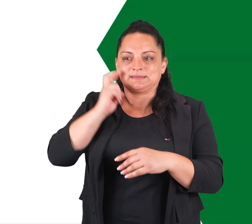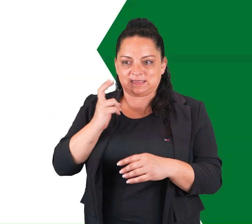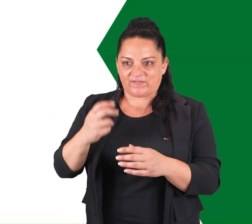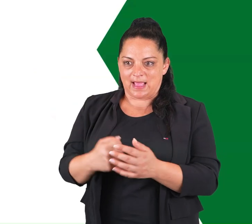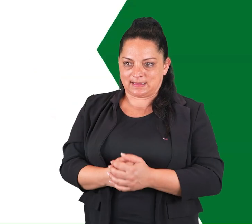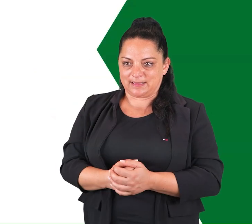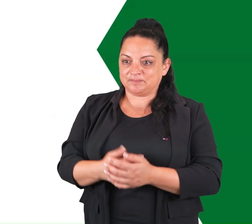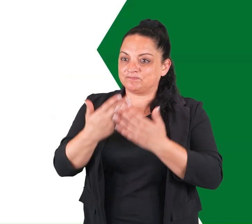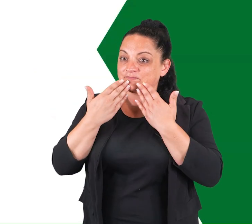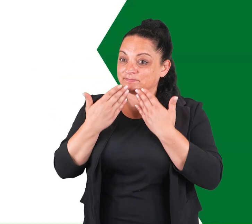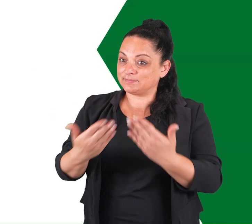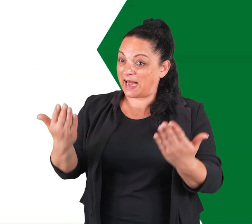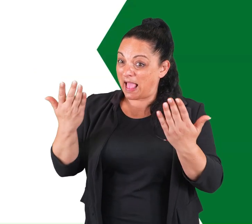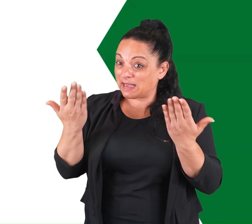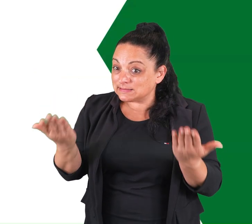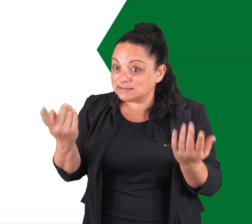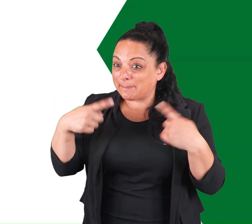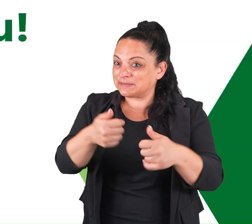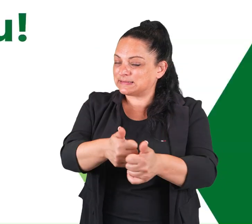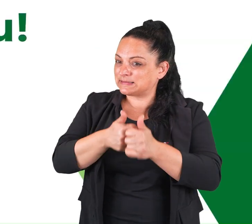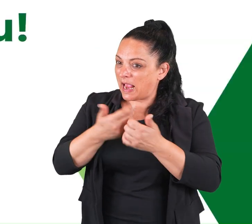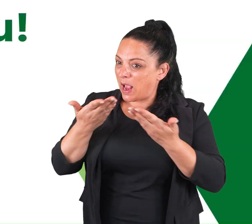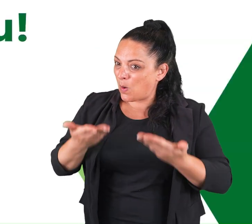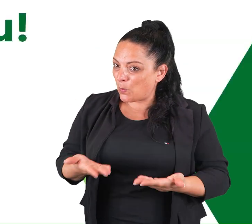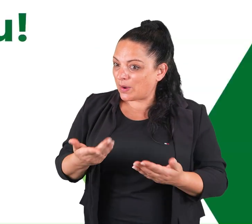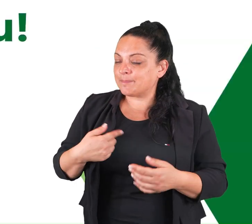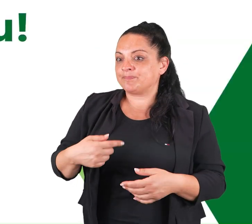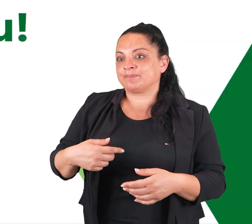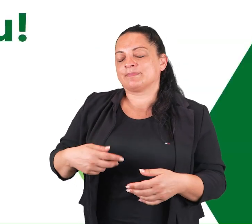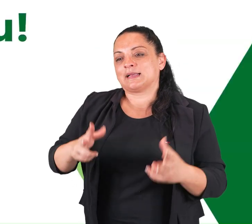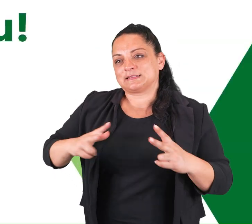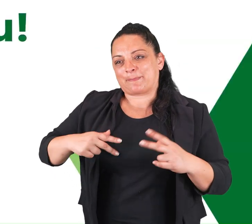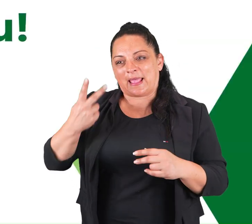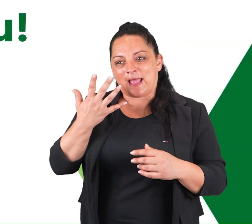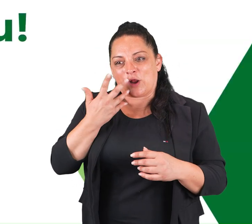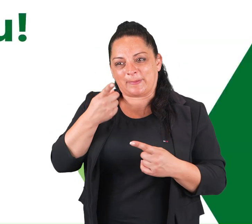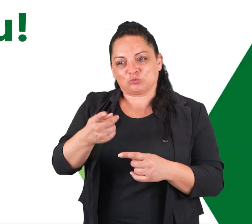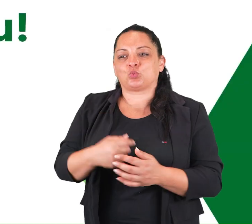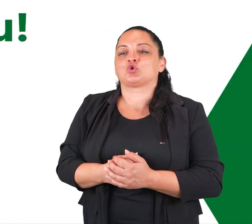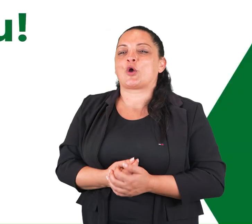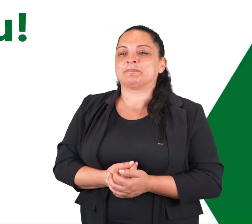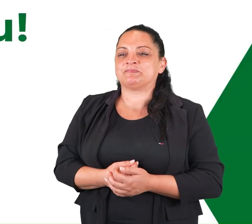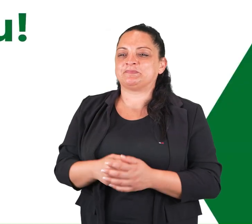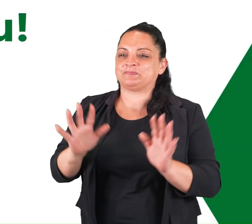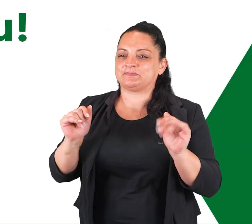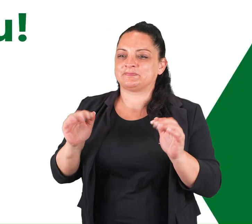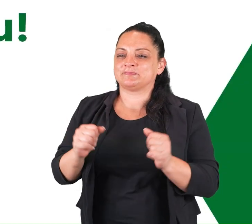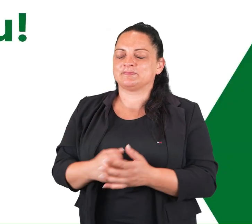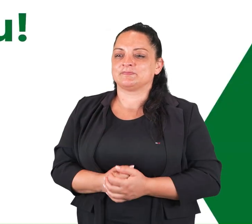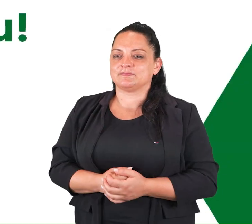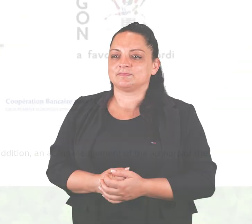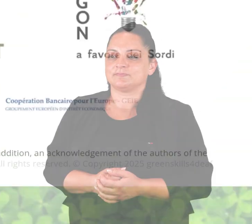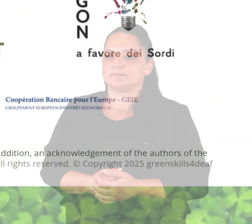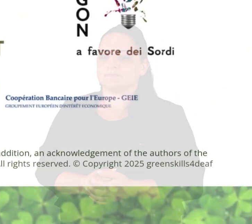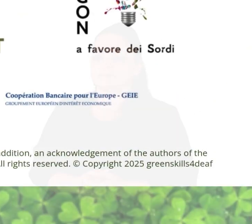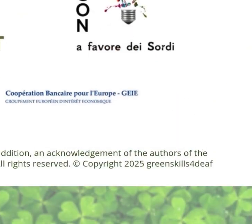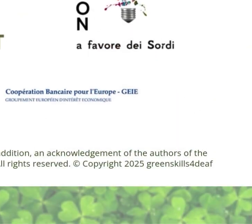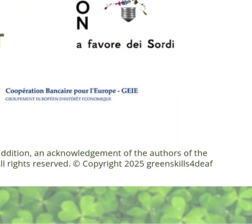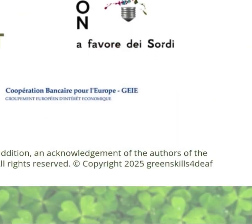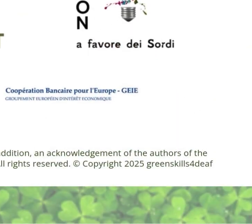and green skill examples. Thank you so much for watching this webinar. I hope you enjoyed.